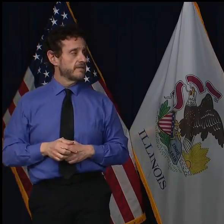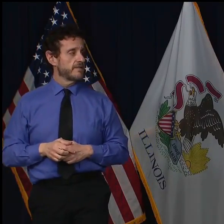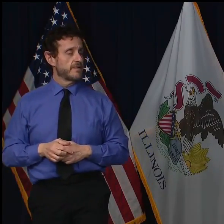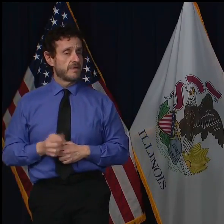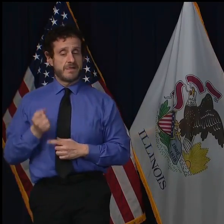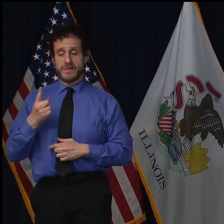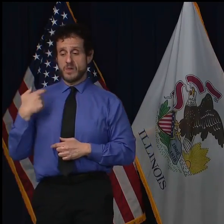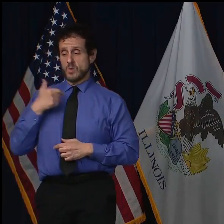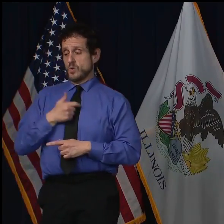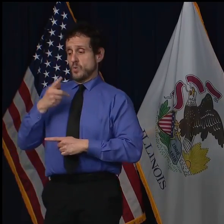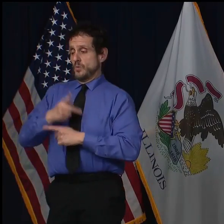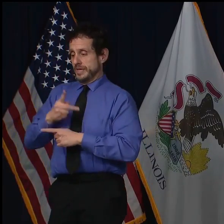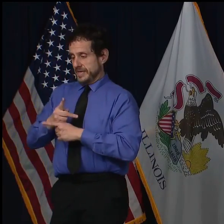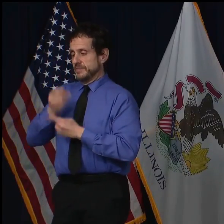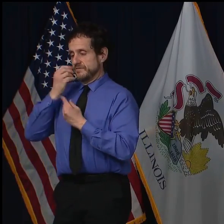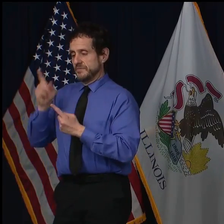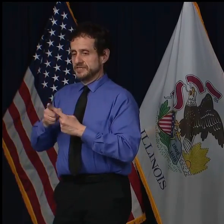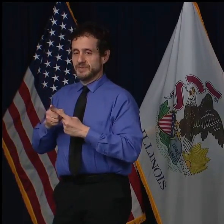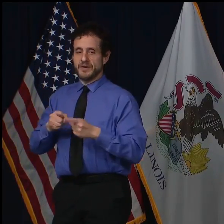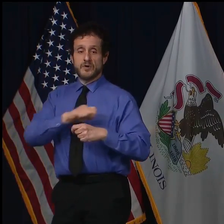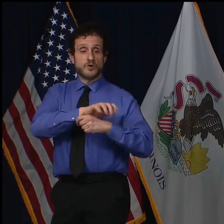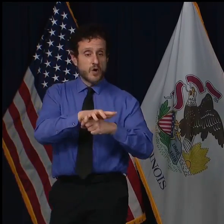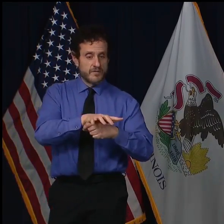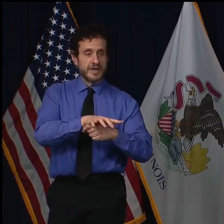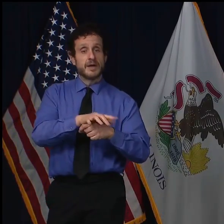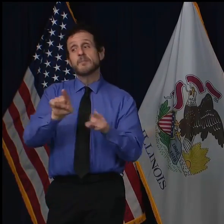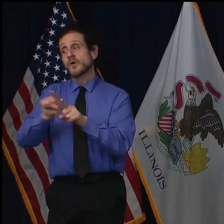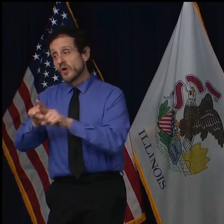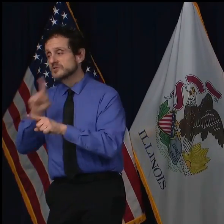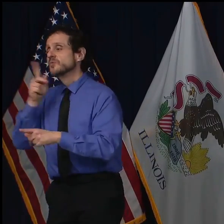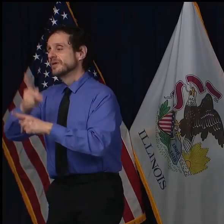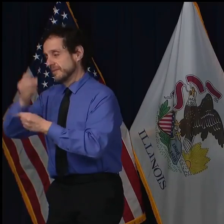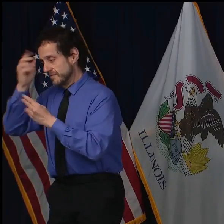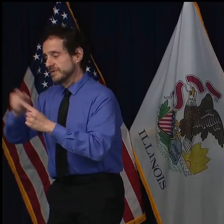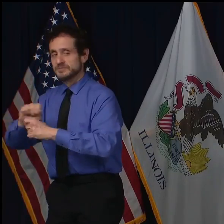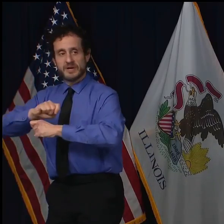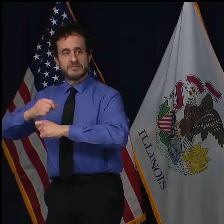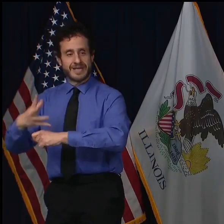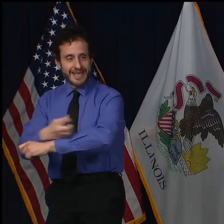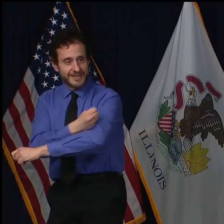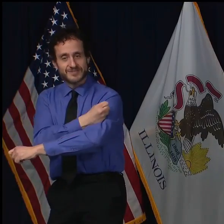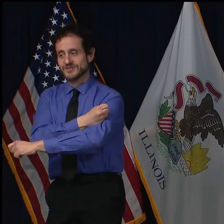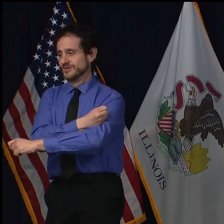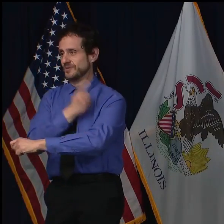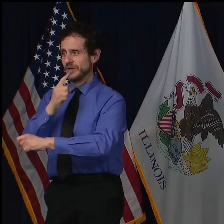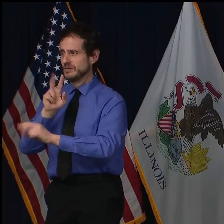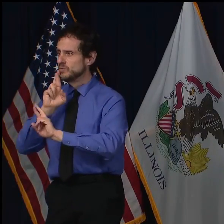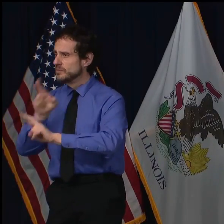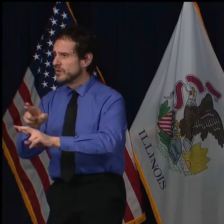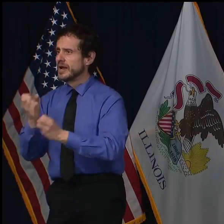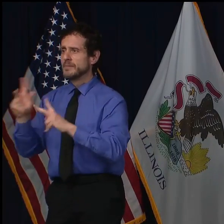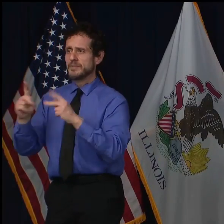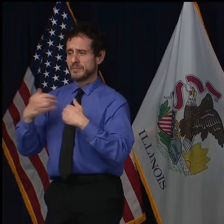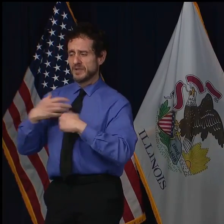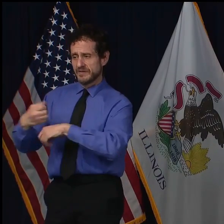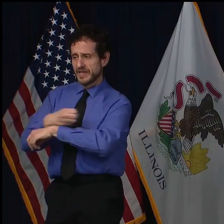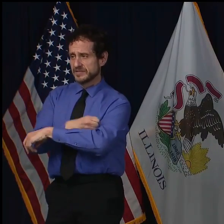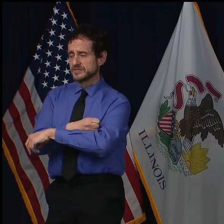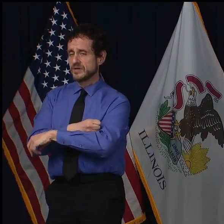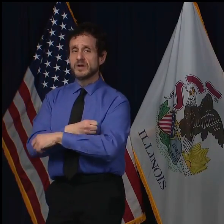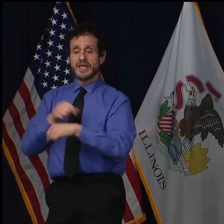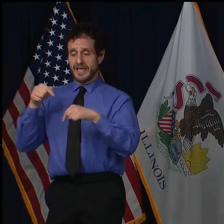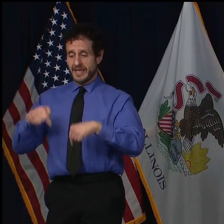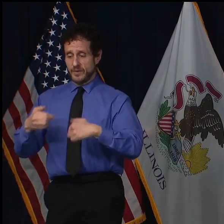also the stewards of all the cancer data. So when we put out all the cases of cancer, and we have a